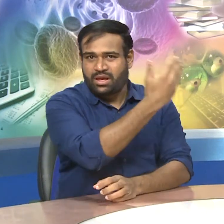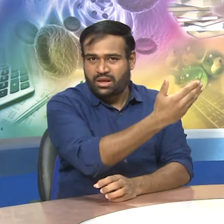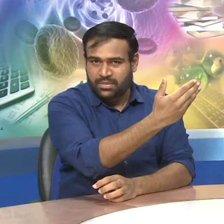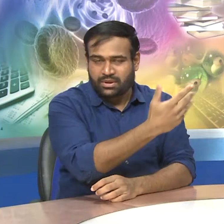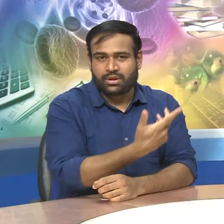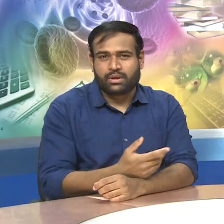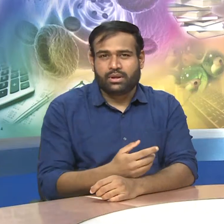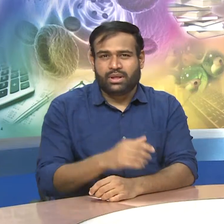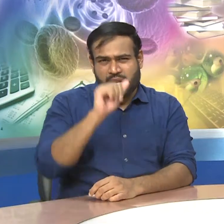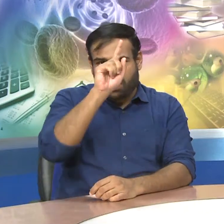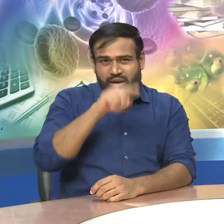Next word is